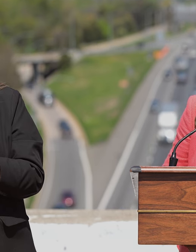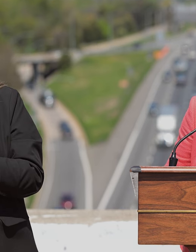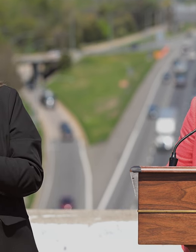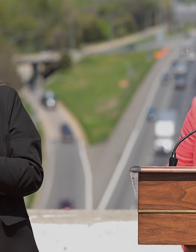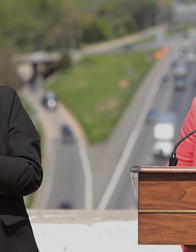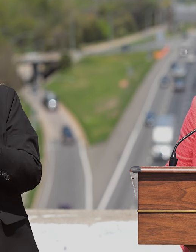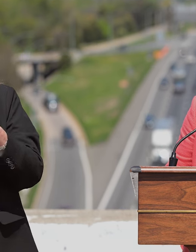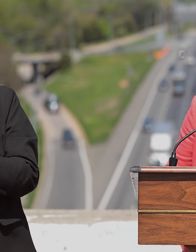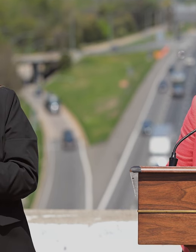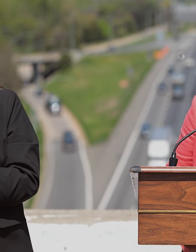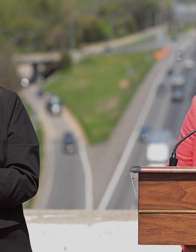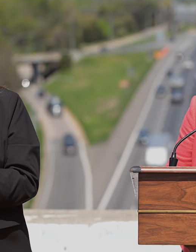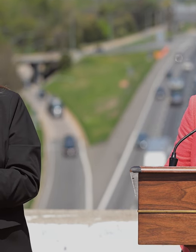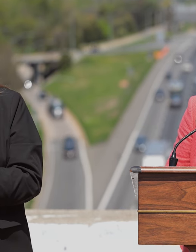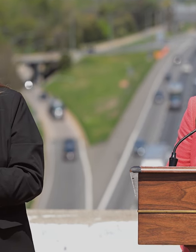138 people.